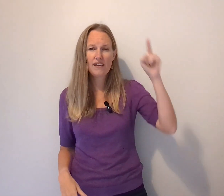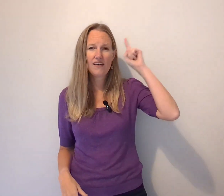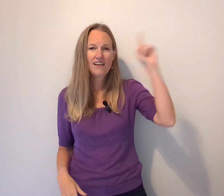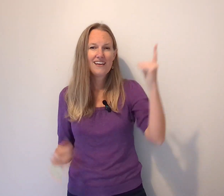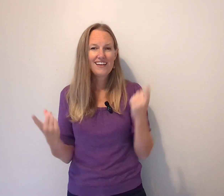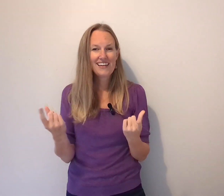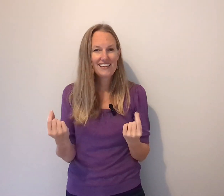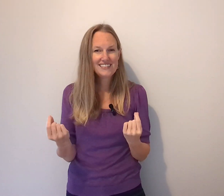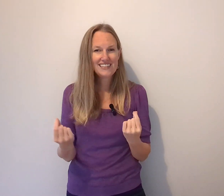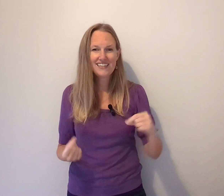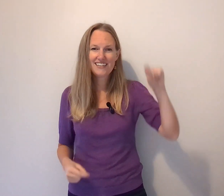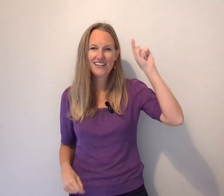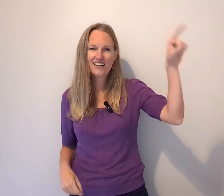pit? He did.